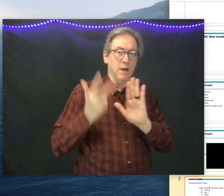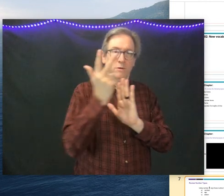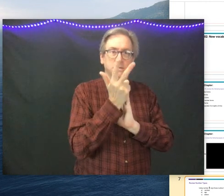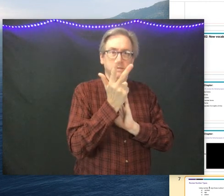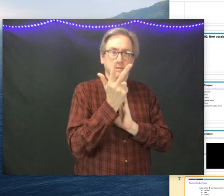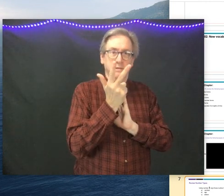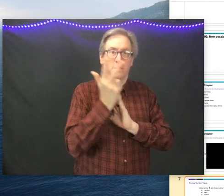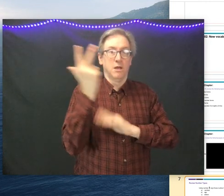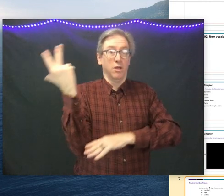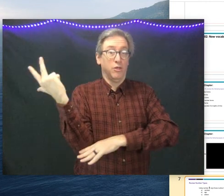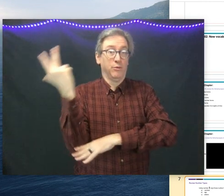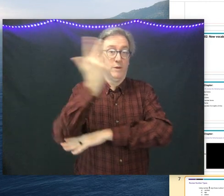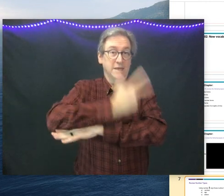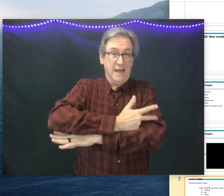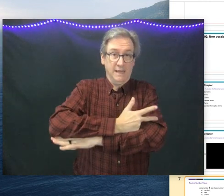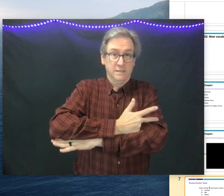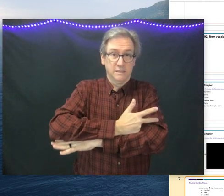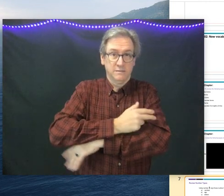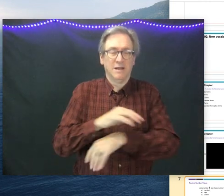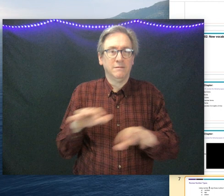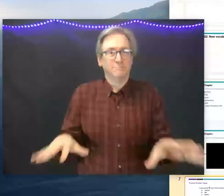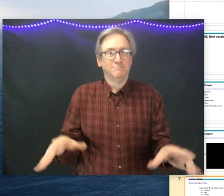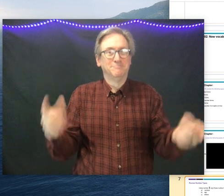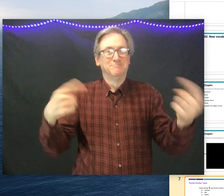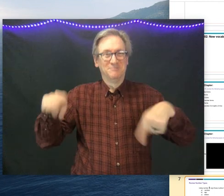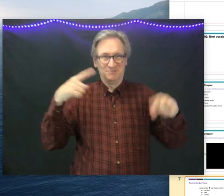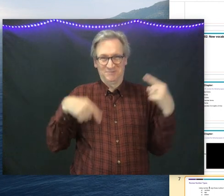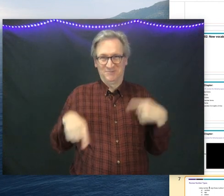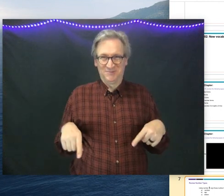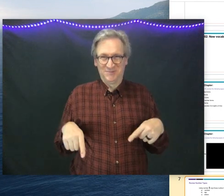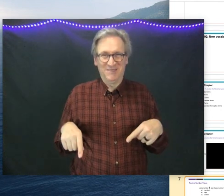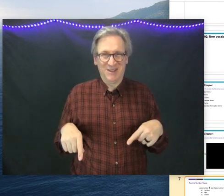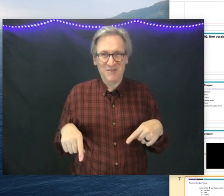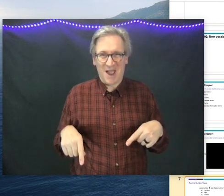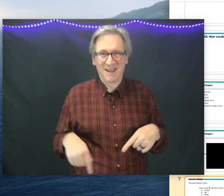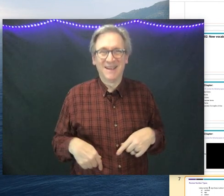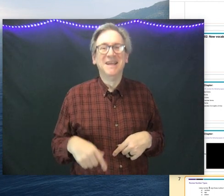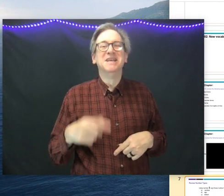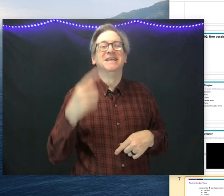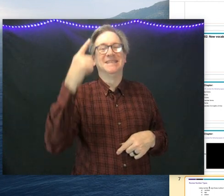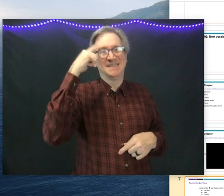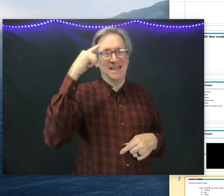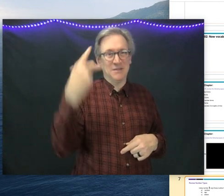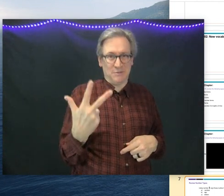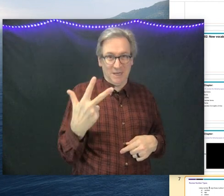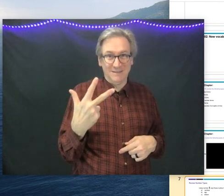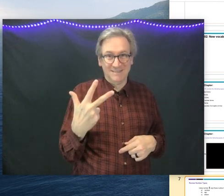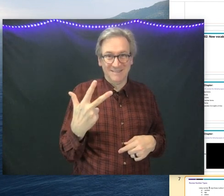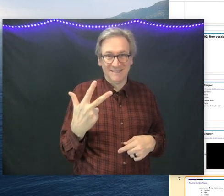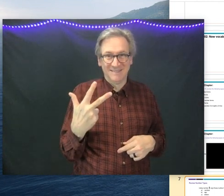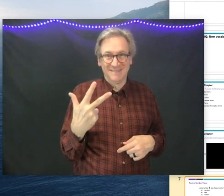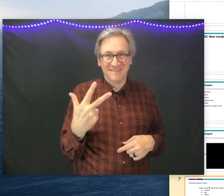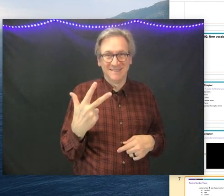3 hours, 3 days. Let me go back. Cent